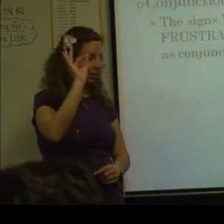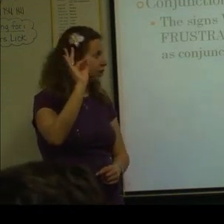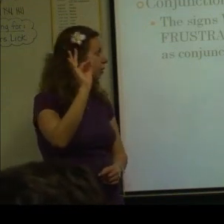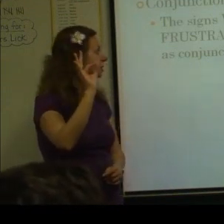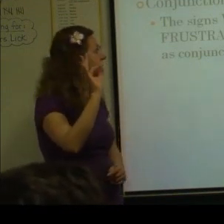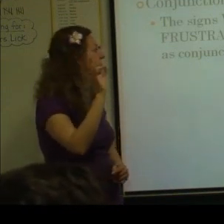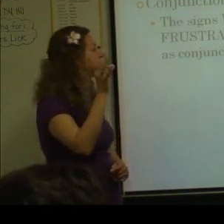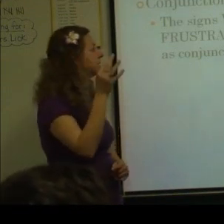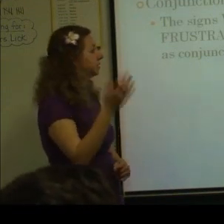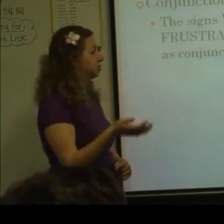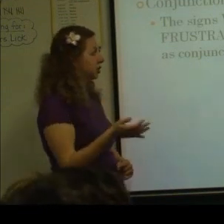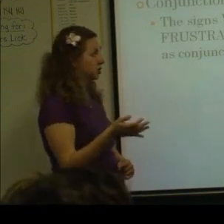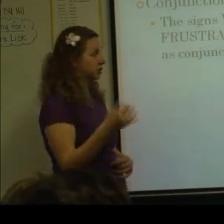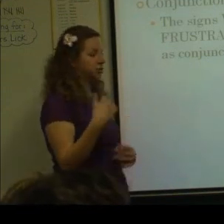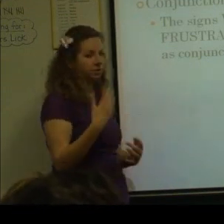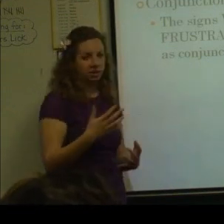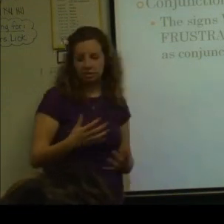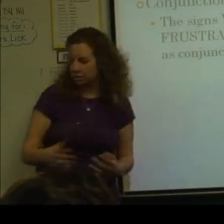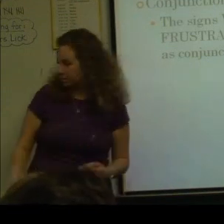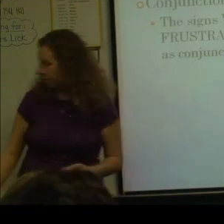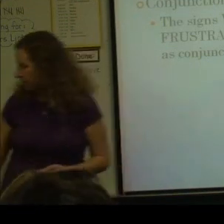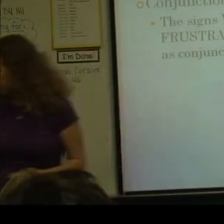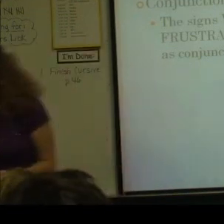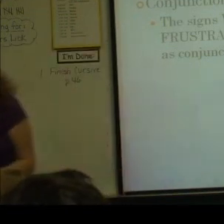can all be used as conjunctions. So here are some of their meanings.